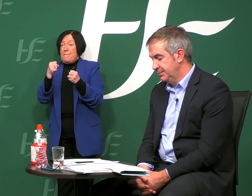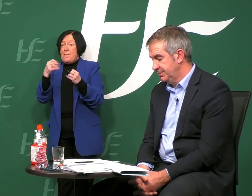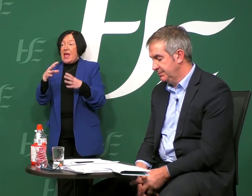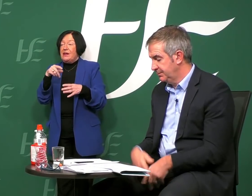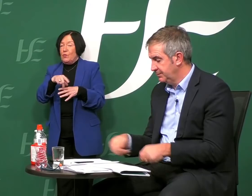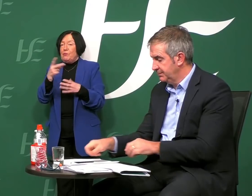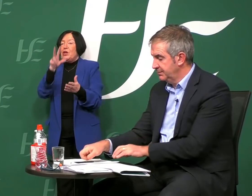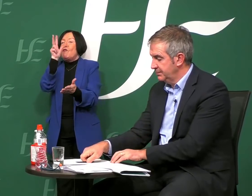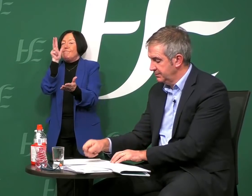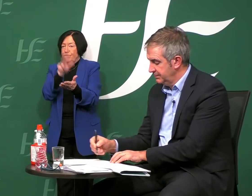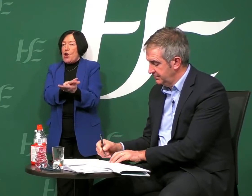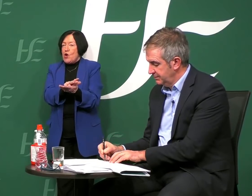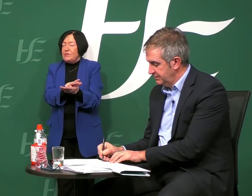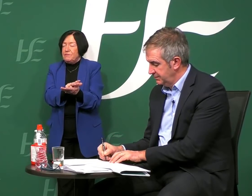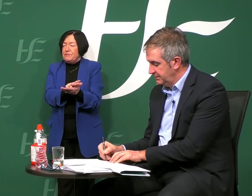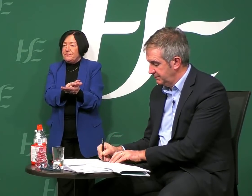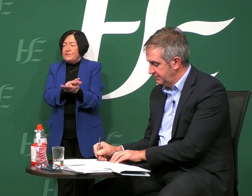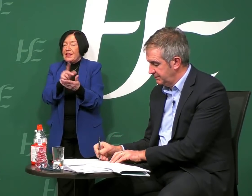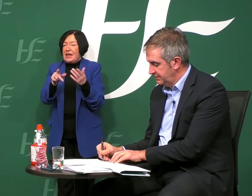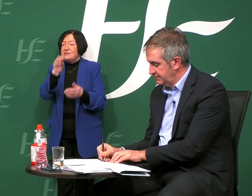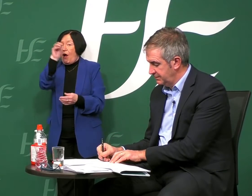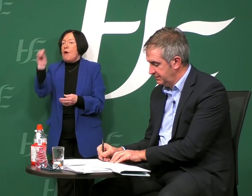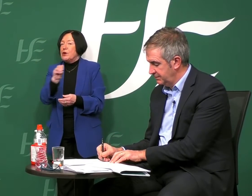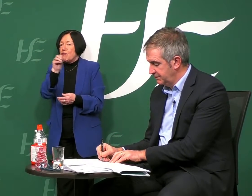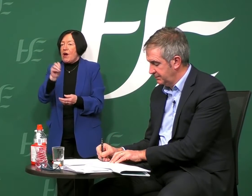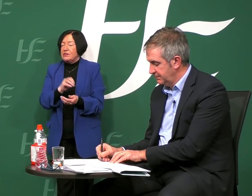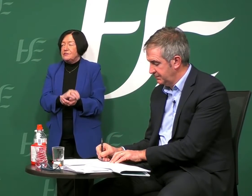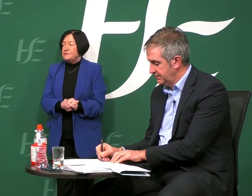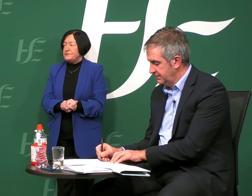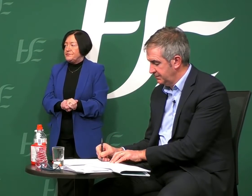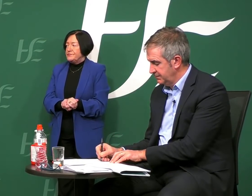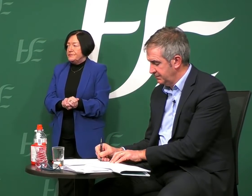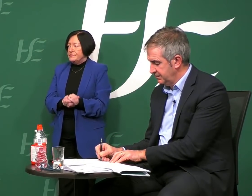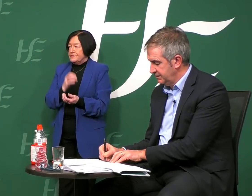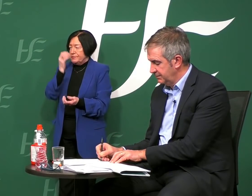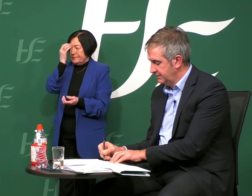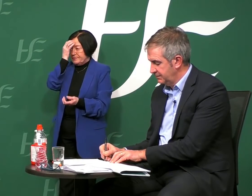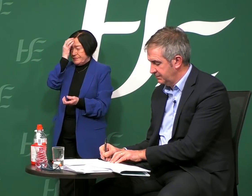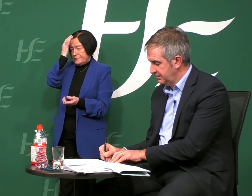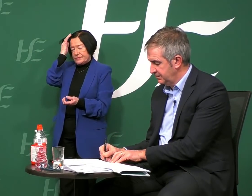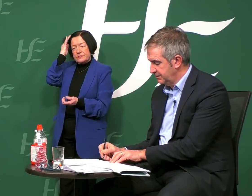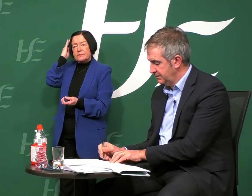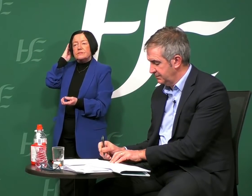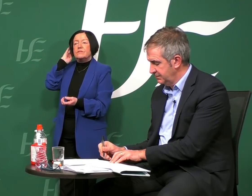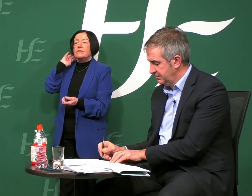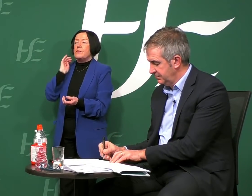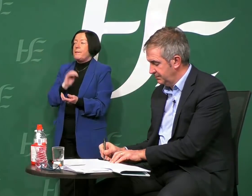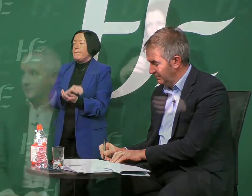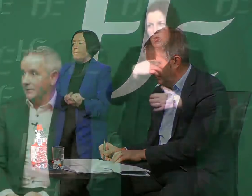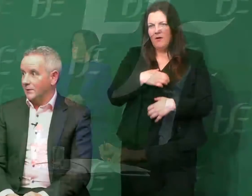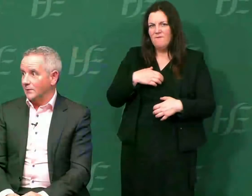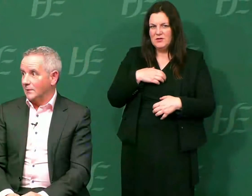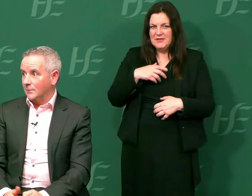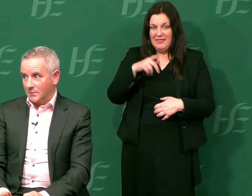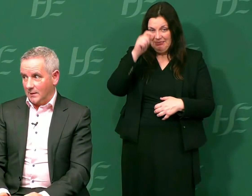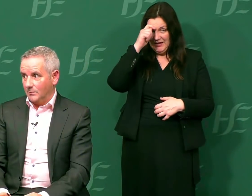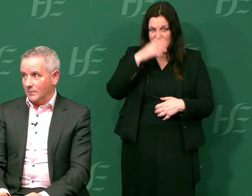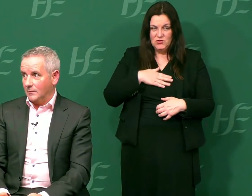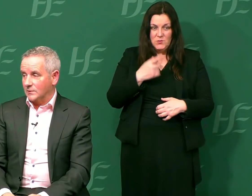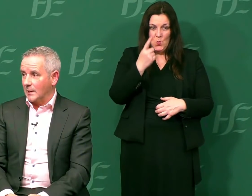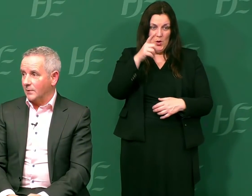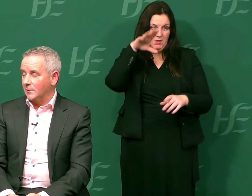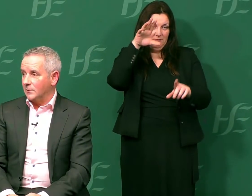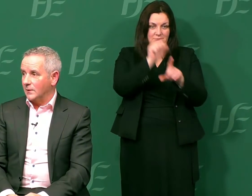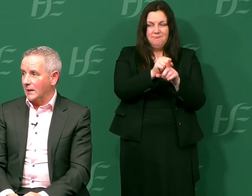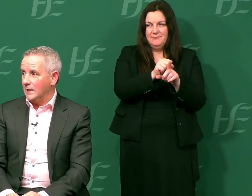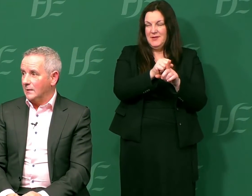be confirmed as Omicron cases. No reassurance can be taken now with the low levels that we've identified here. We've seen